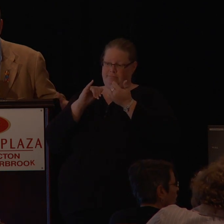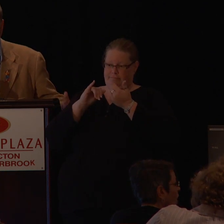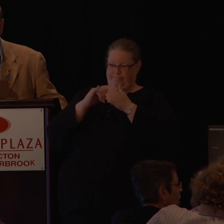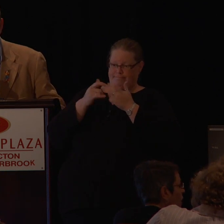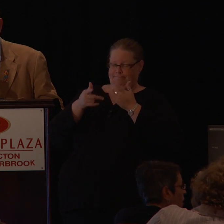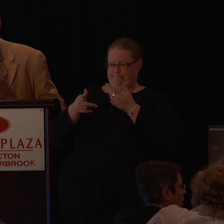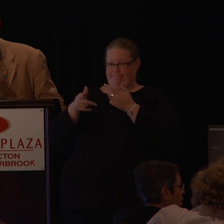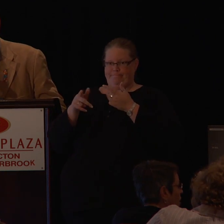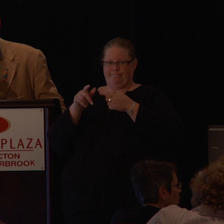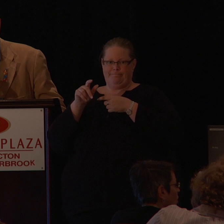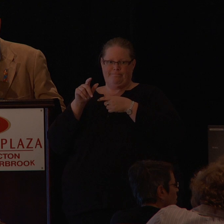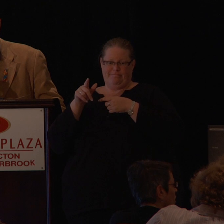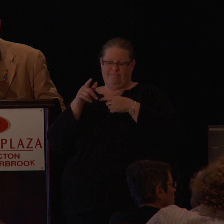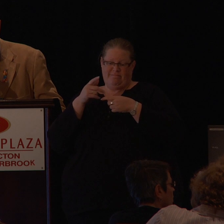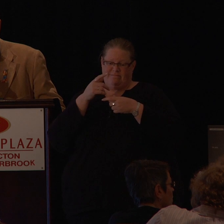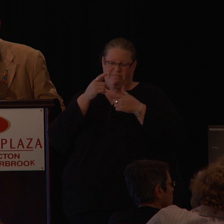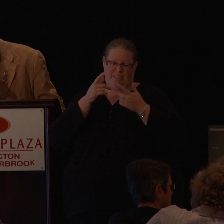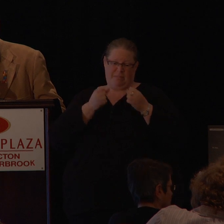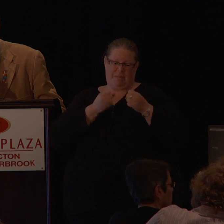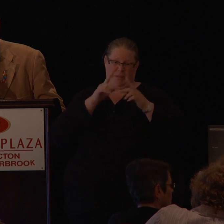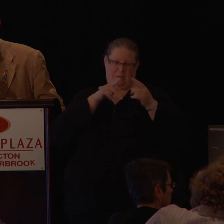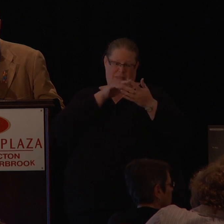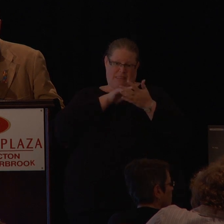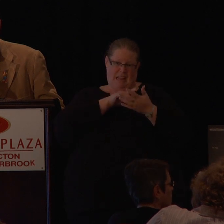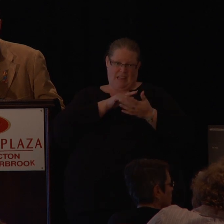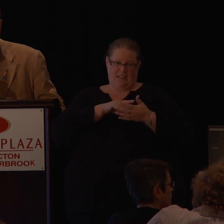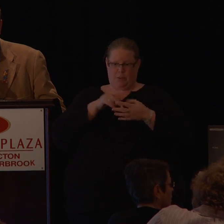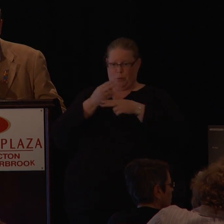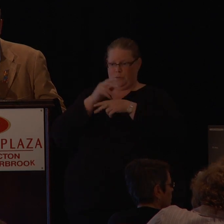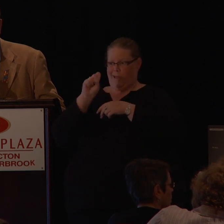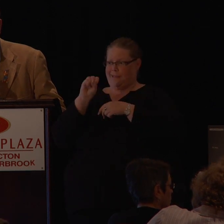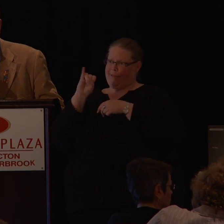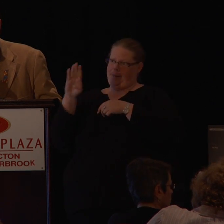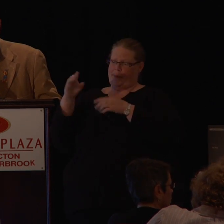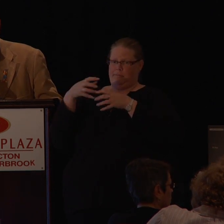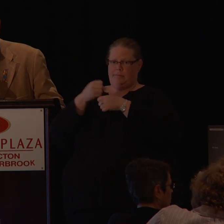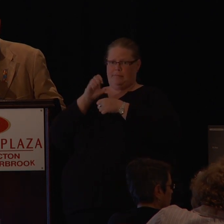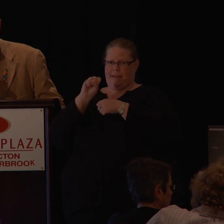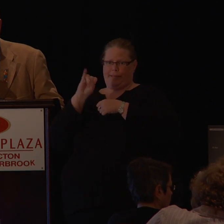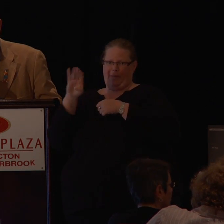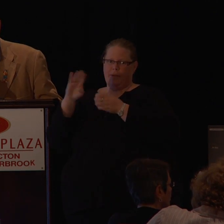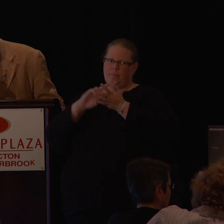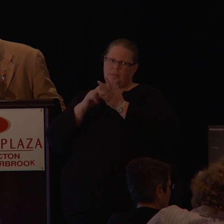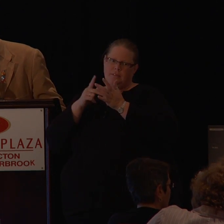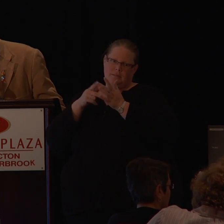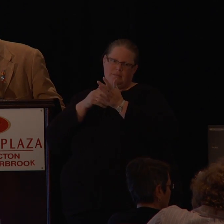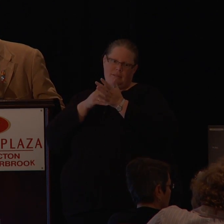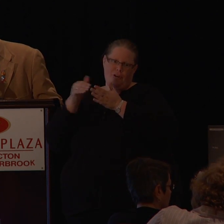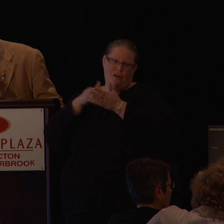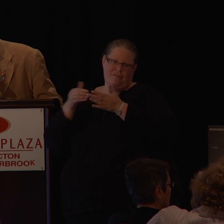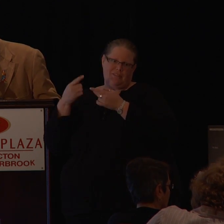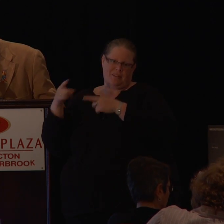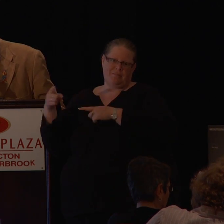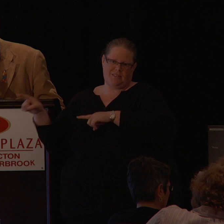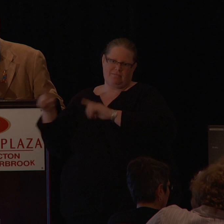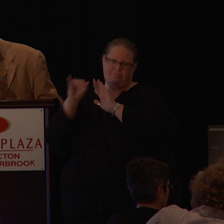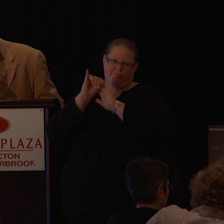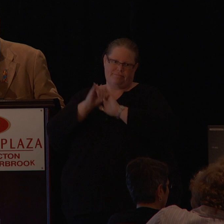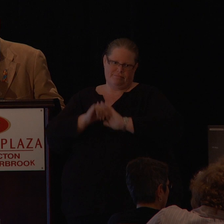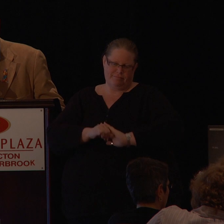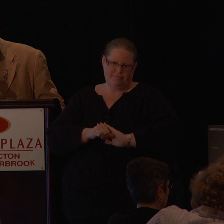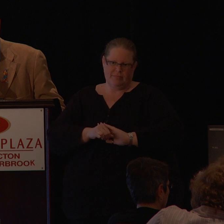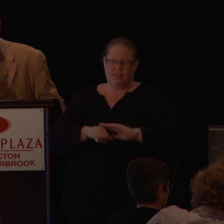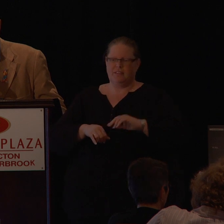identified by acronym. Self-injurious behaviors are identified by acronym. As the very kind